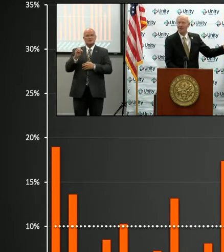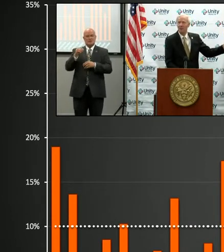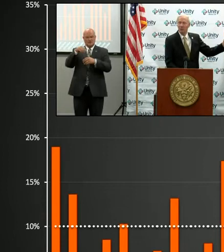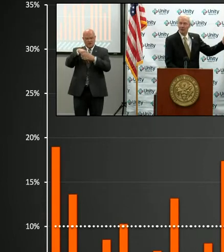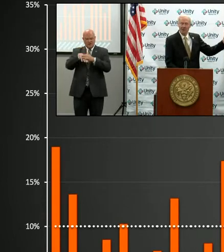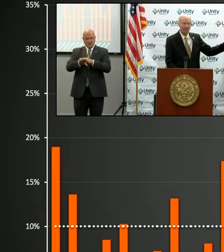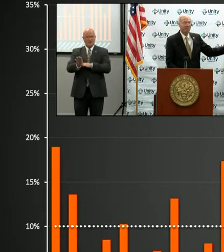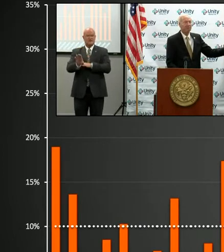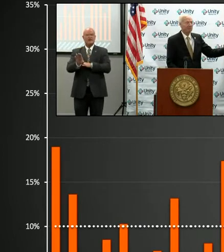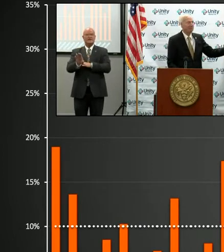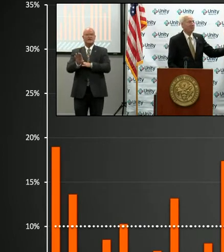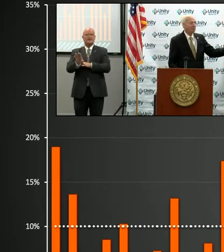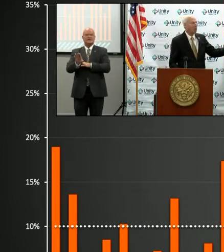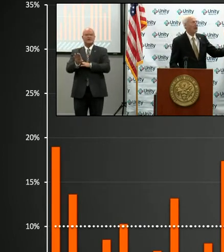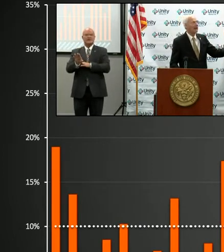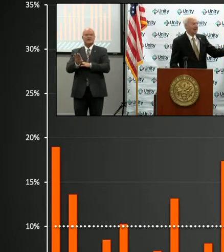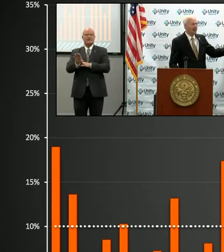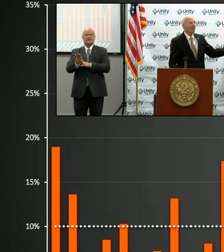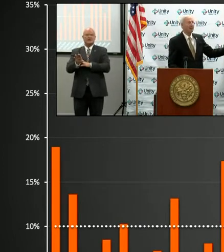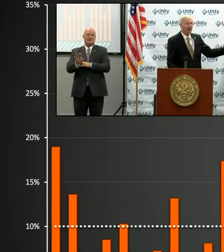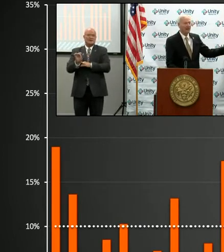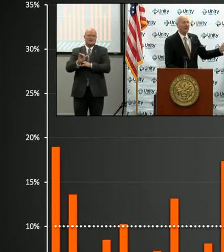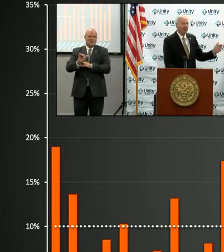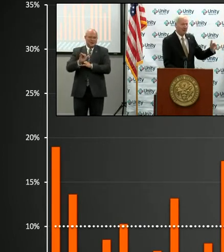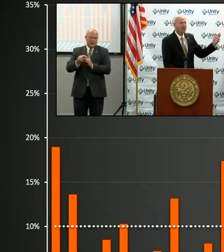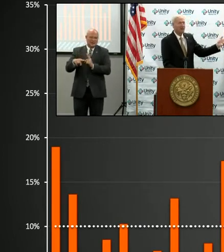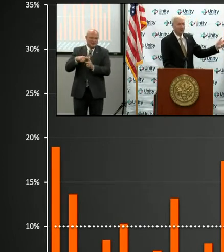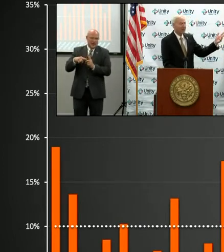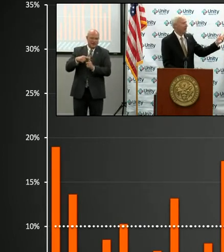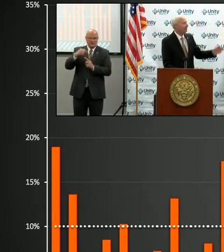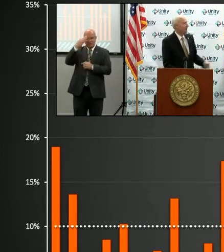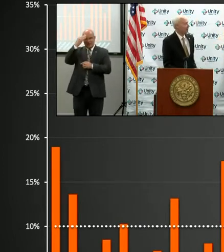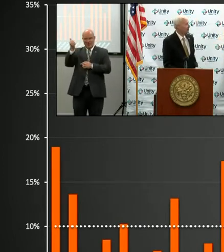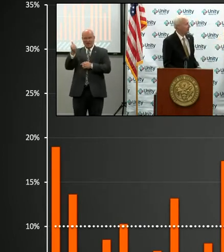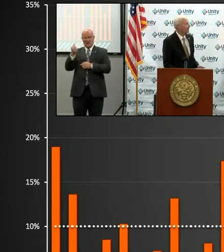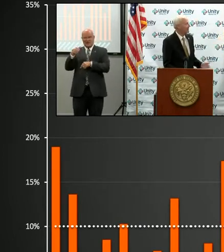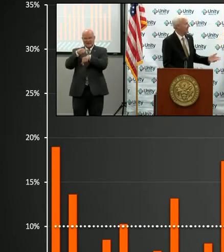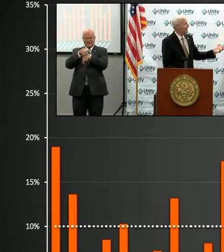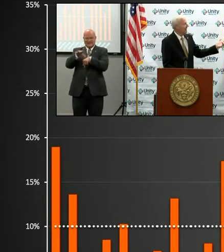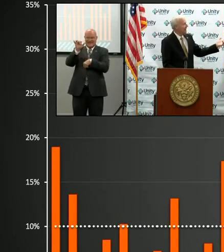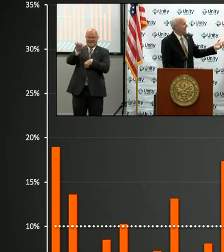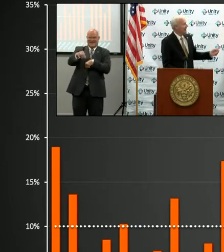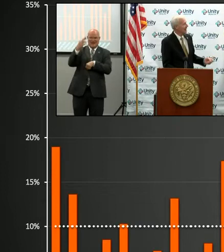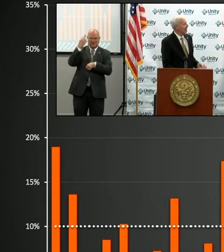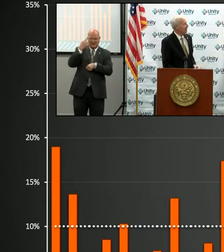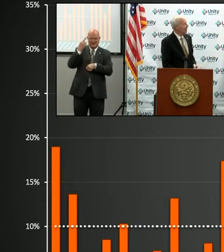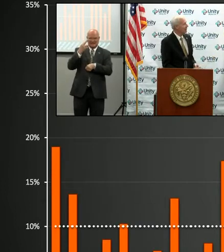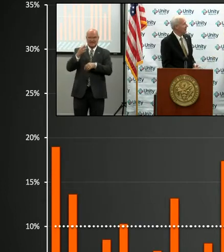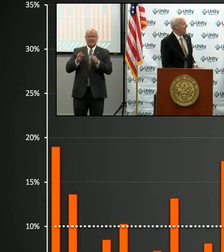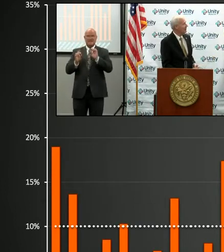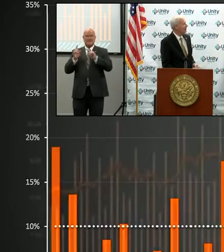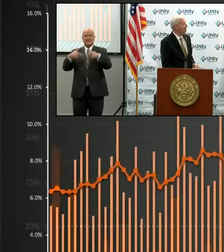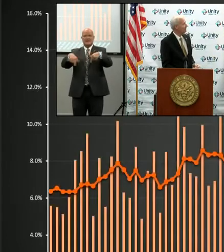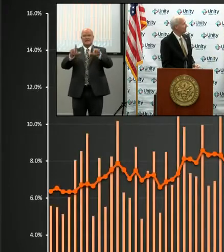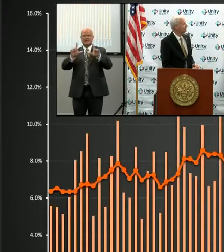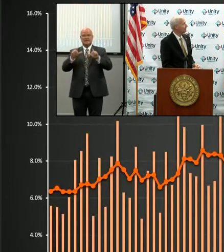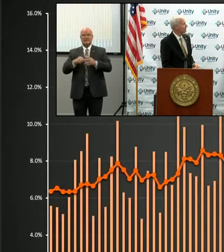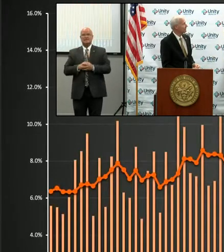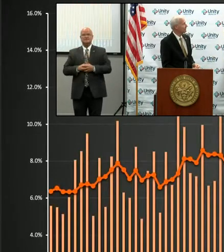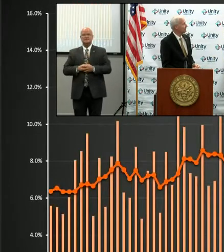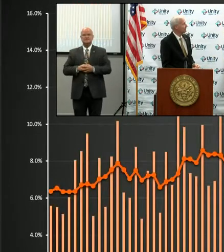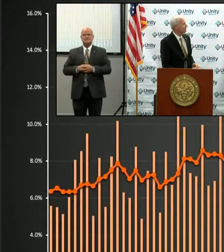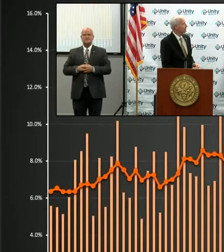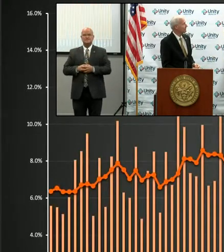in there more likely to be positive because they're sent there for that reason. And then if you go to the next one,